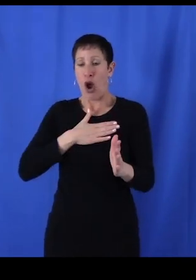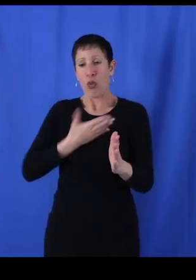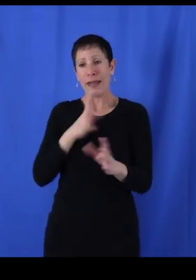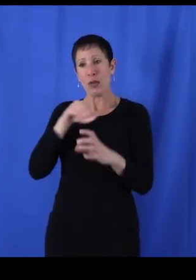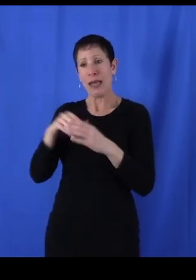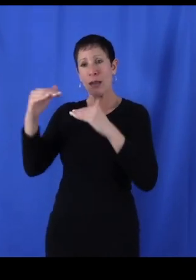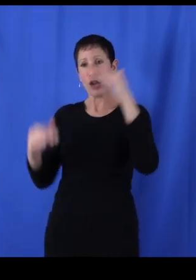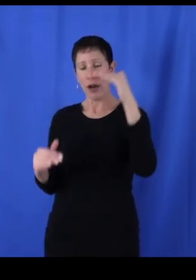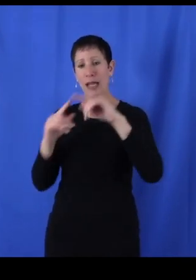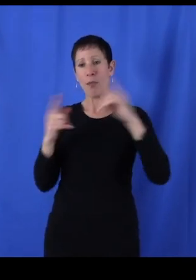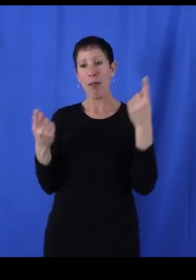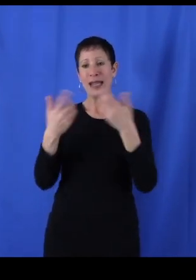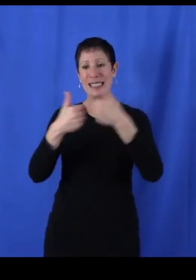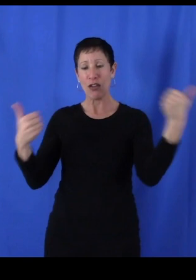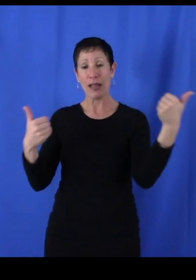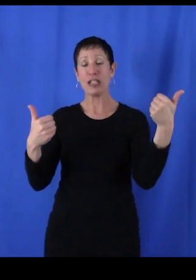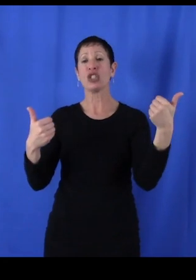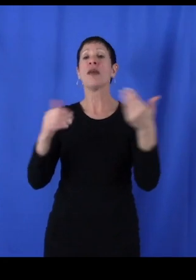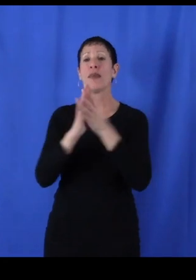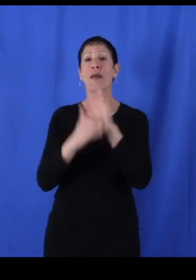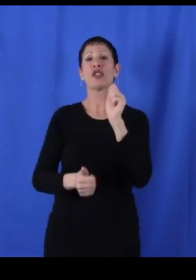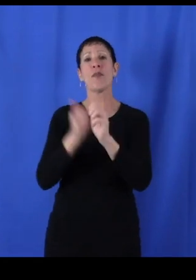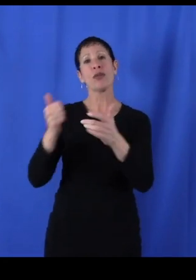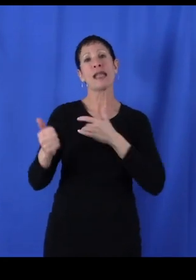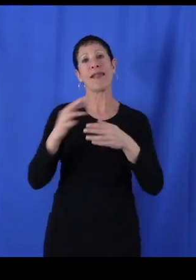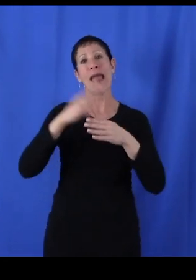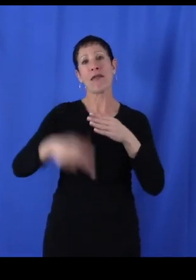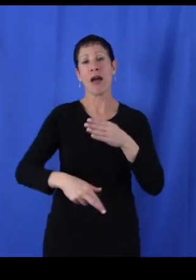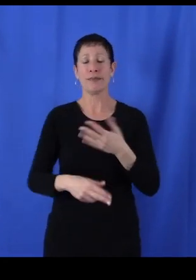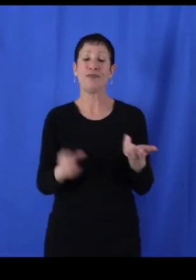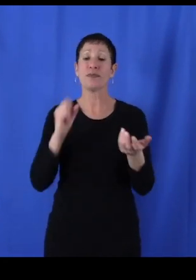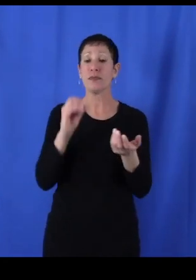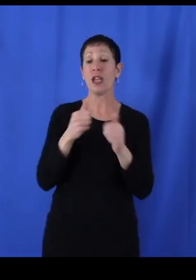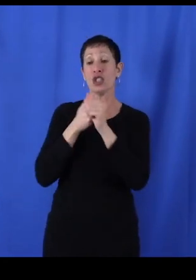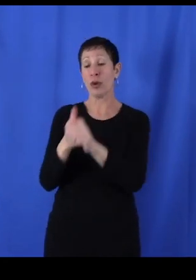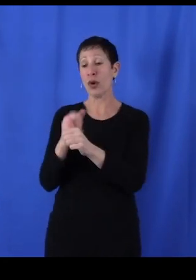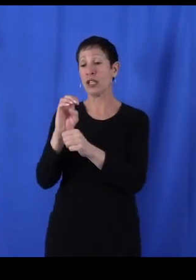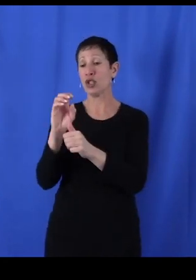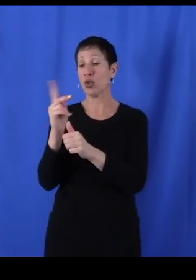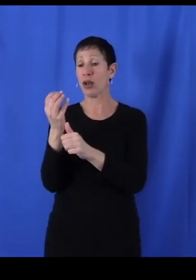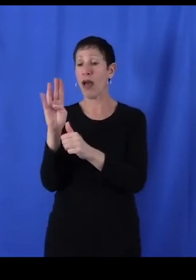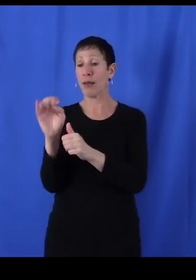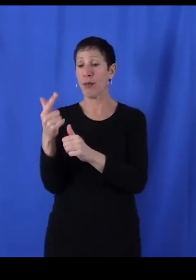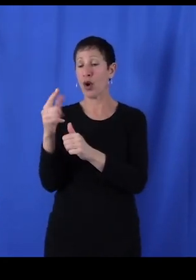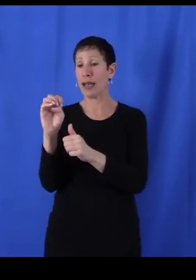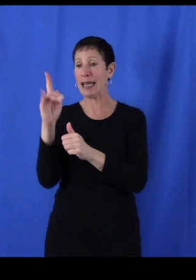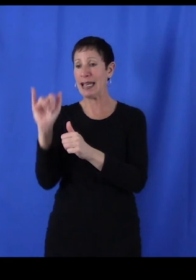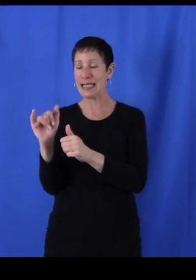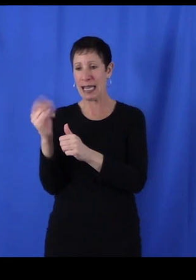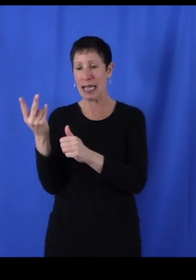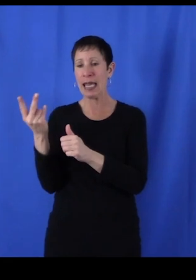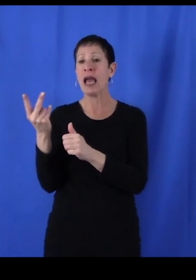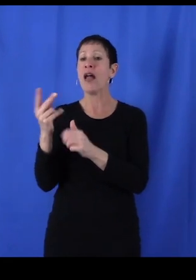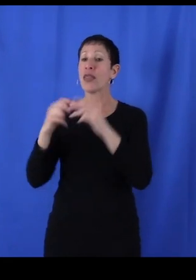minority, segregation is the most likely outcome. So the problem, according to Kleinberg and Easley, is that from a